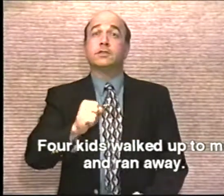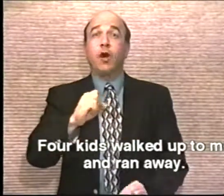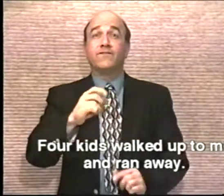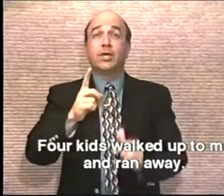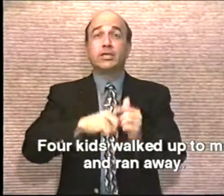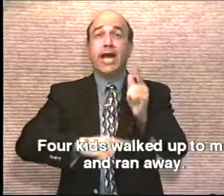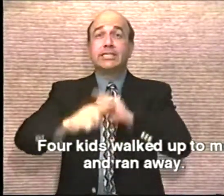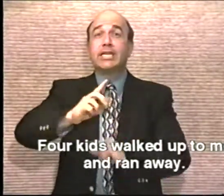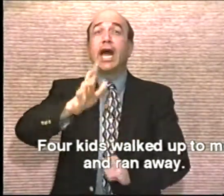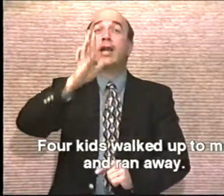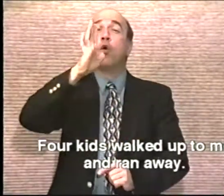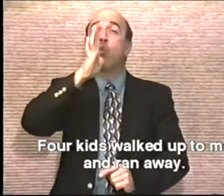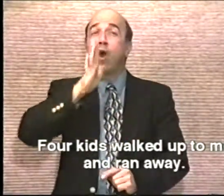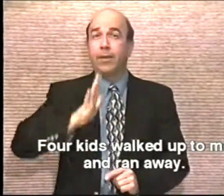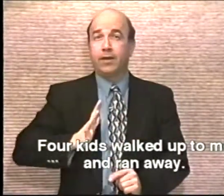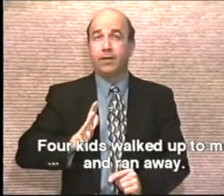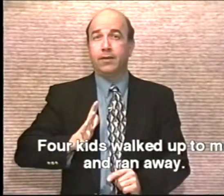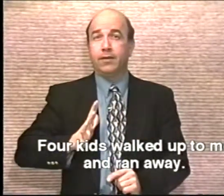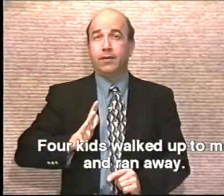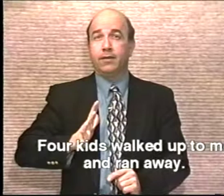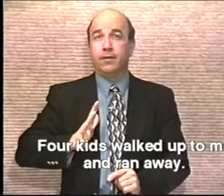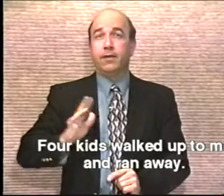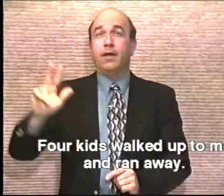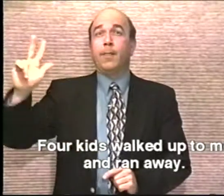So first I sign women.